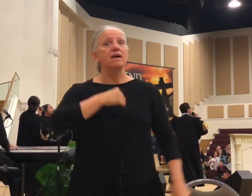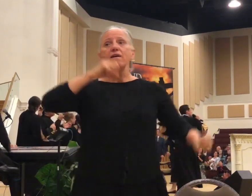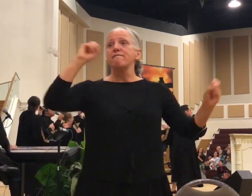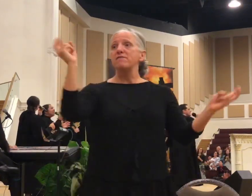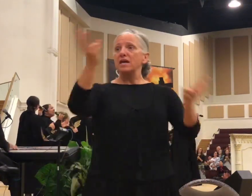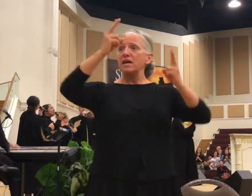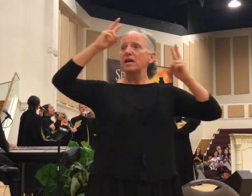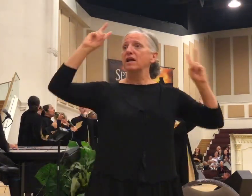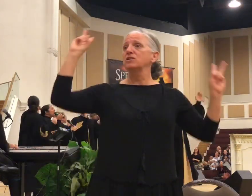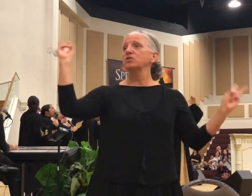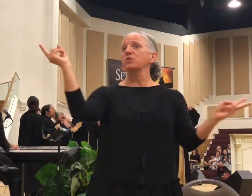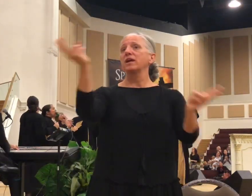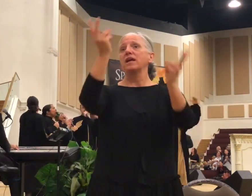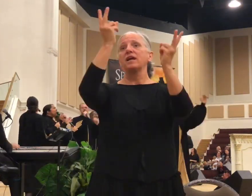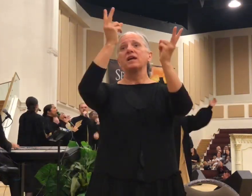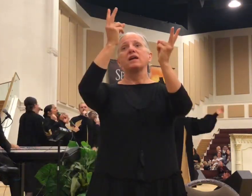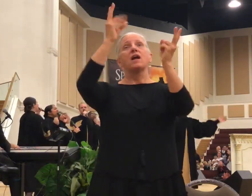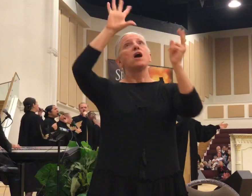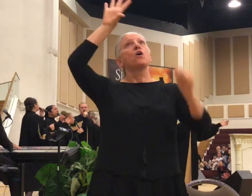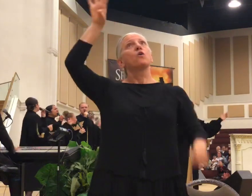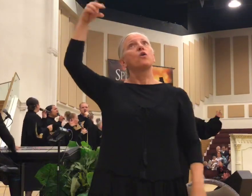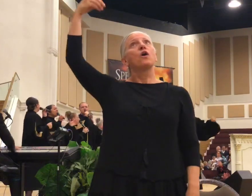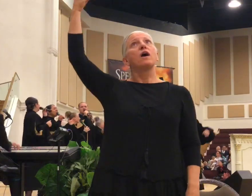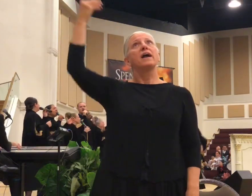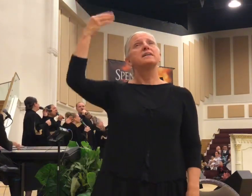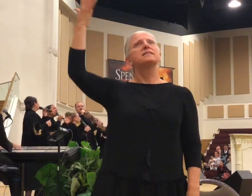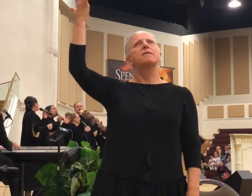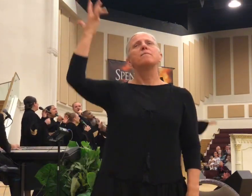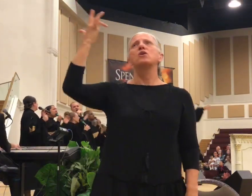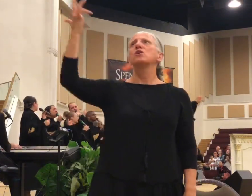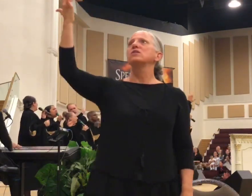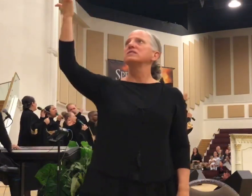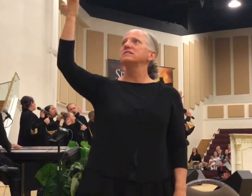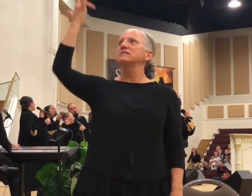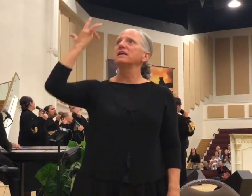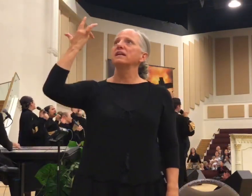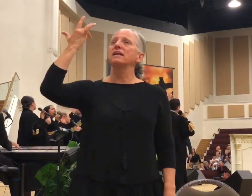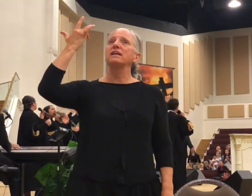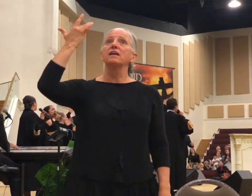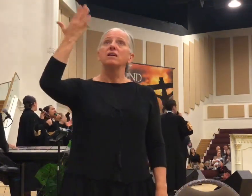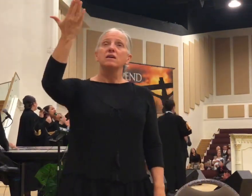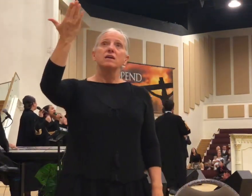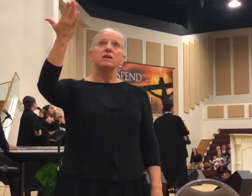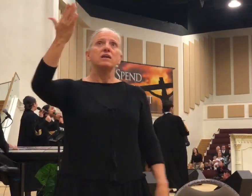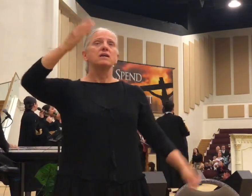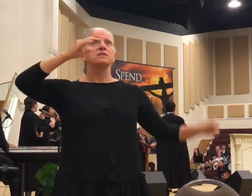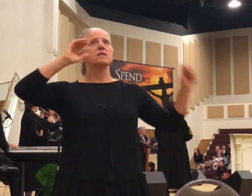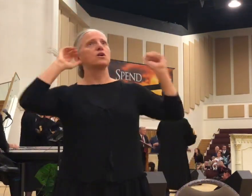Yes.